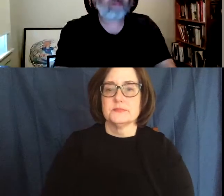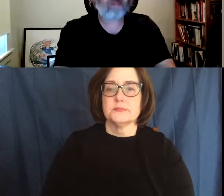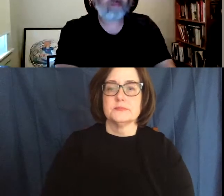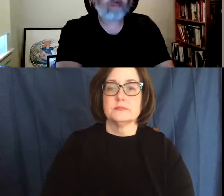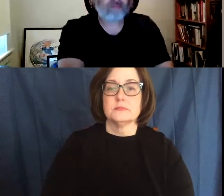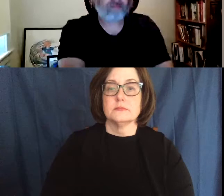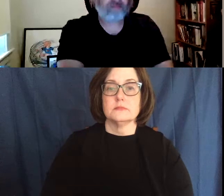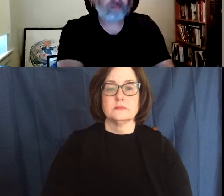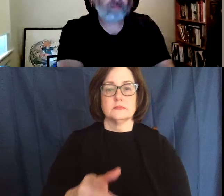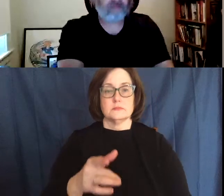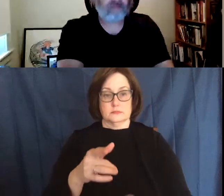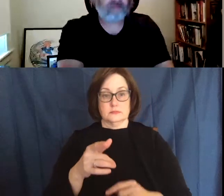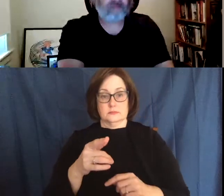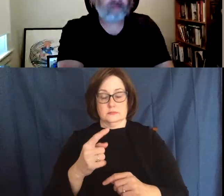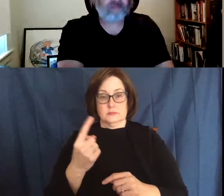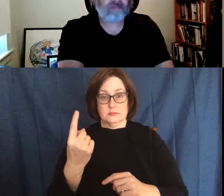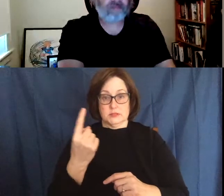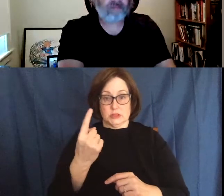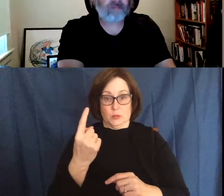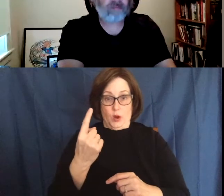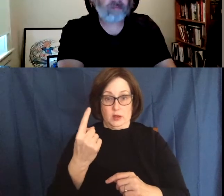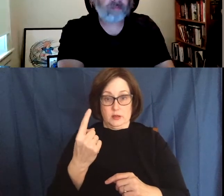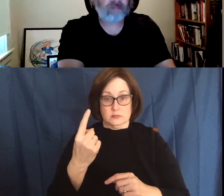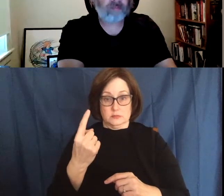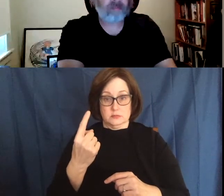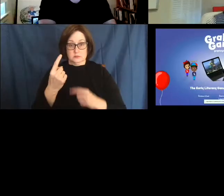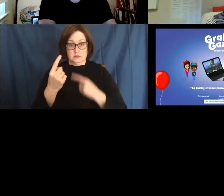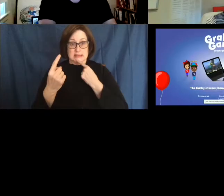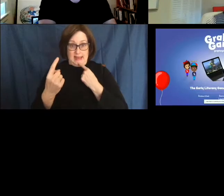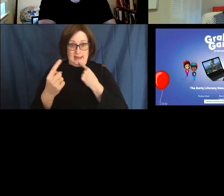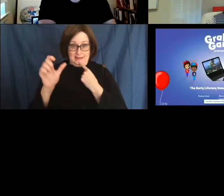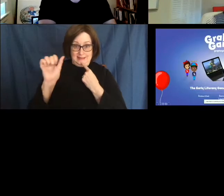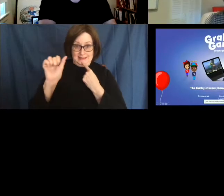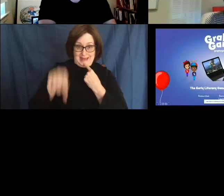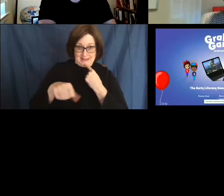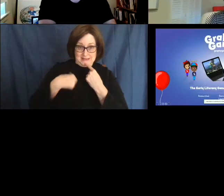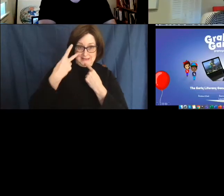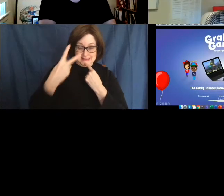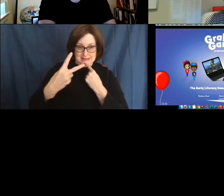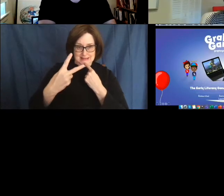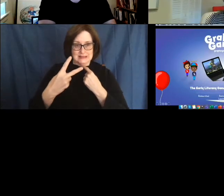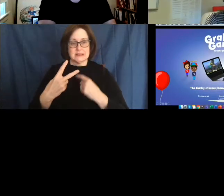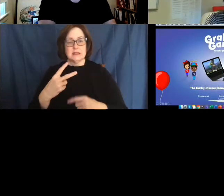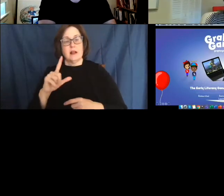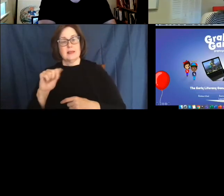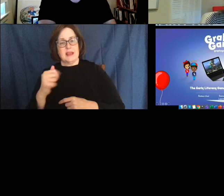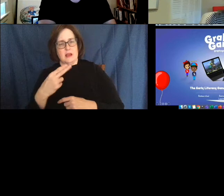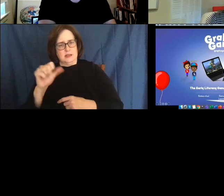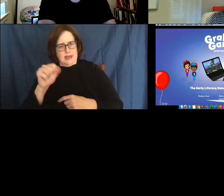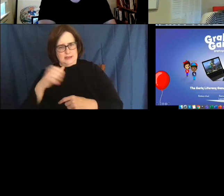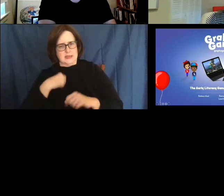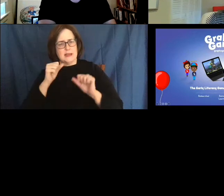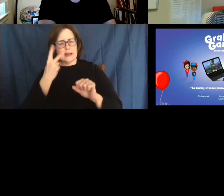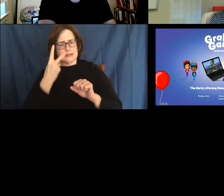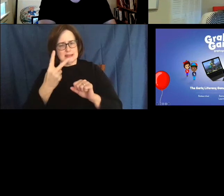Can everyone say that you can see this just fine? Jesper, and a reminder to everyone, you can